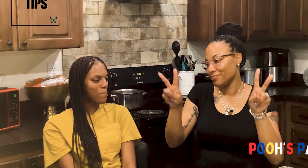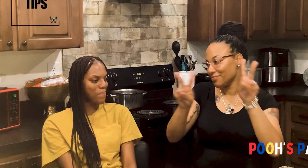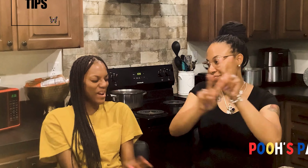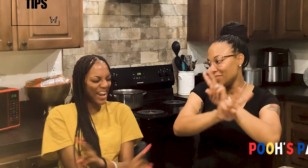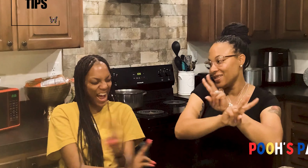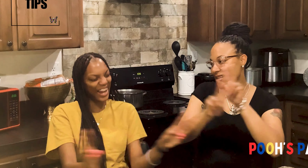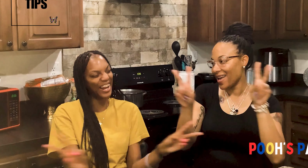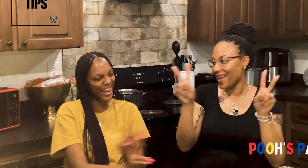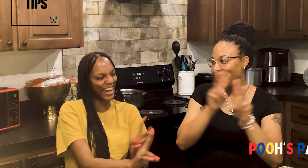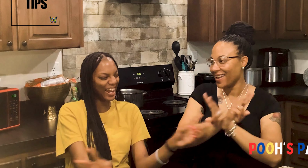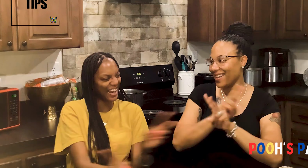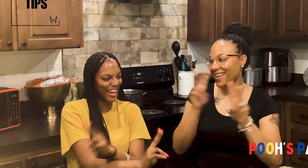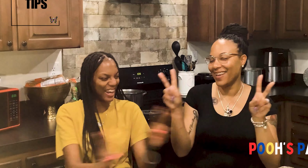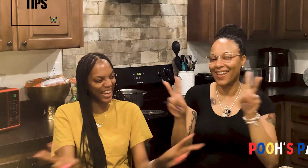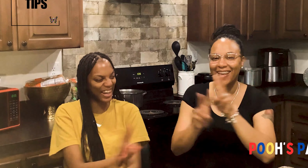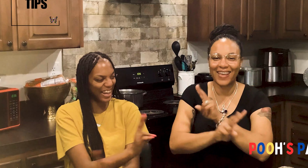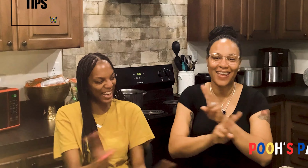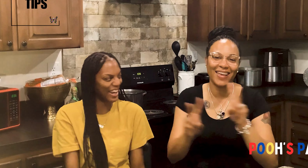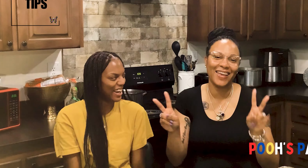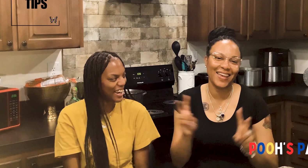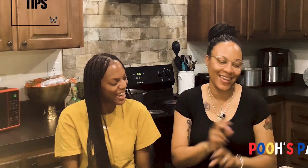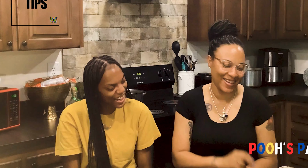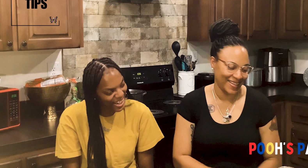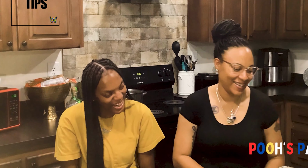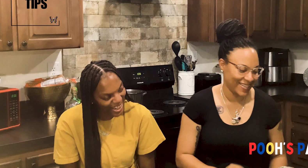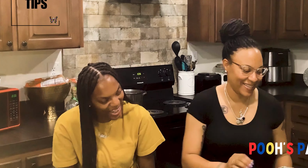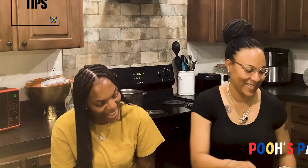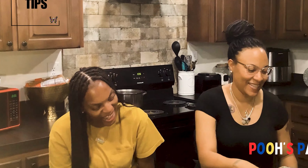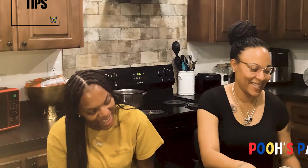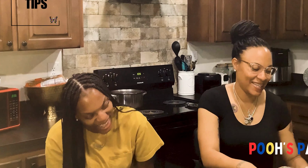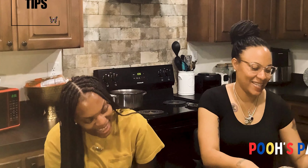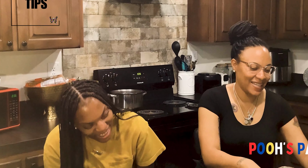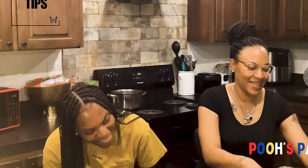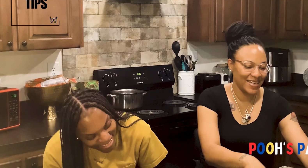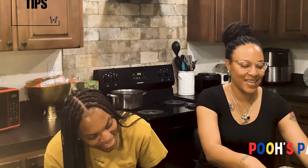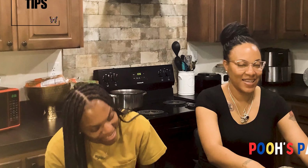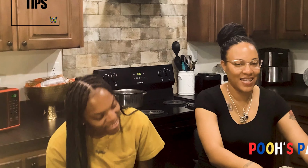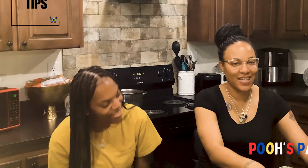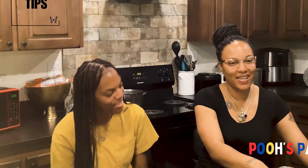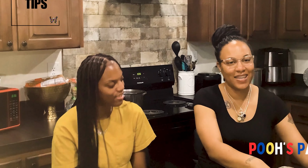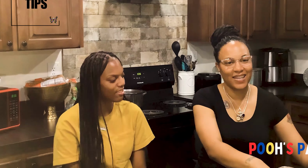peace out. Hey.